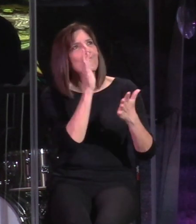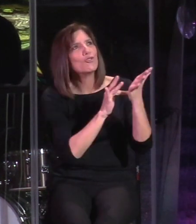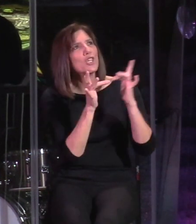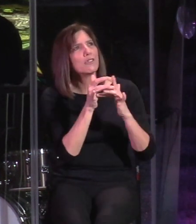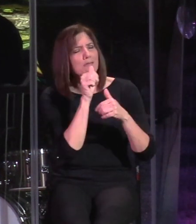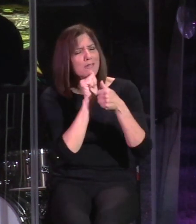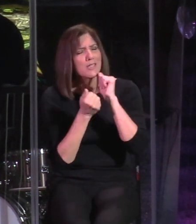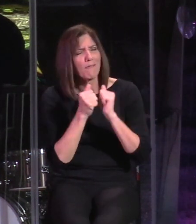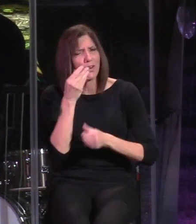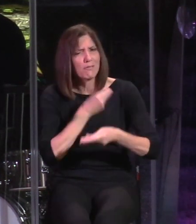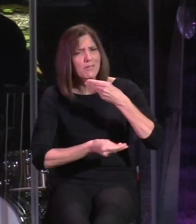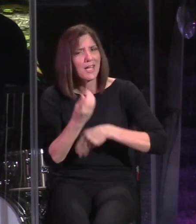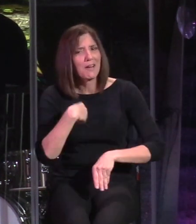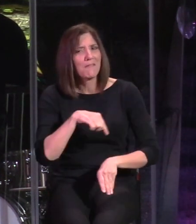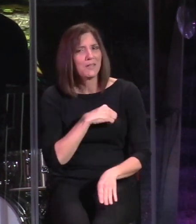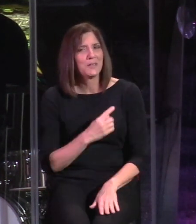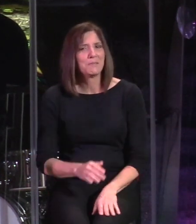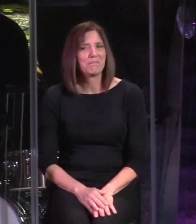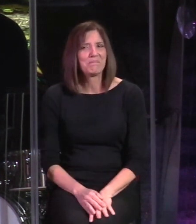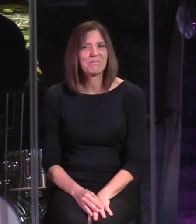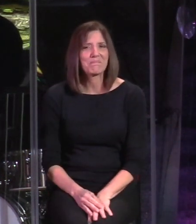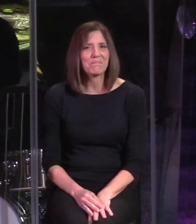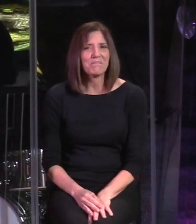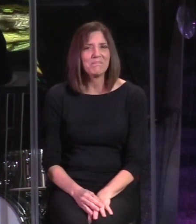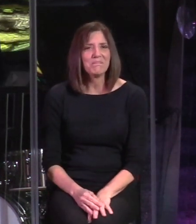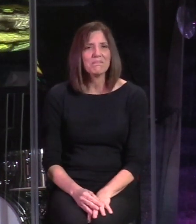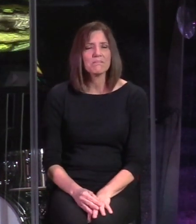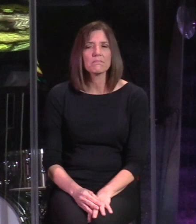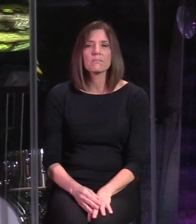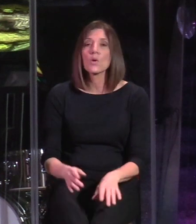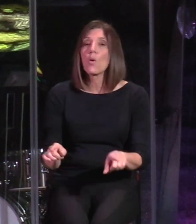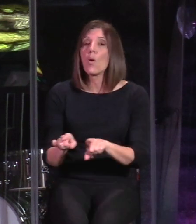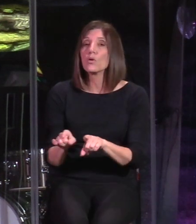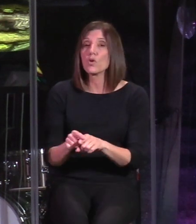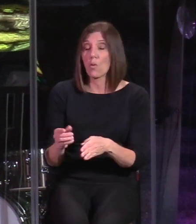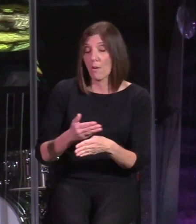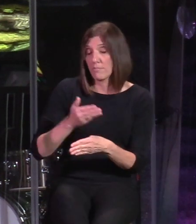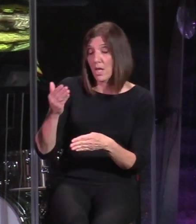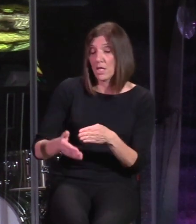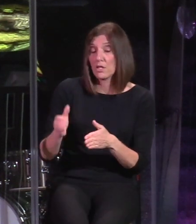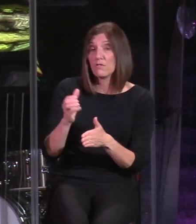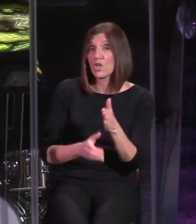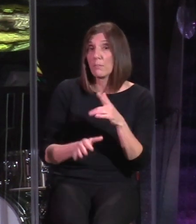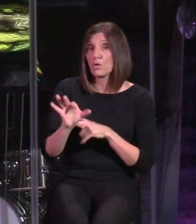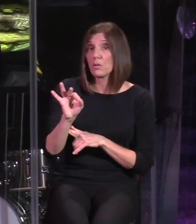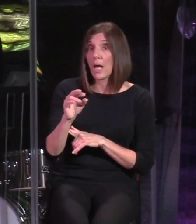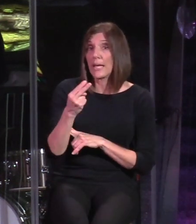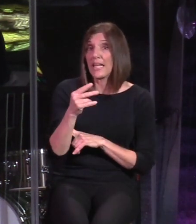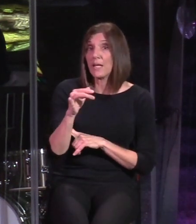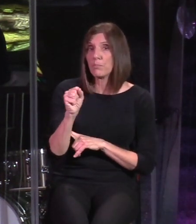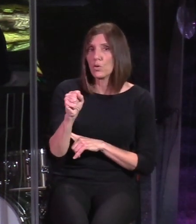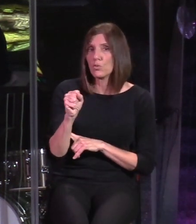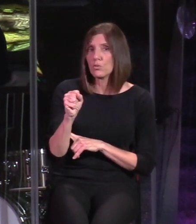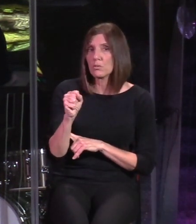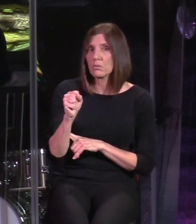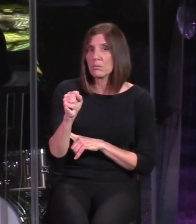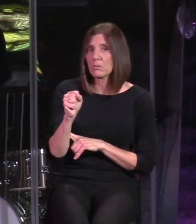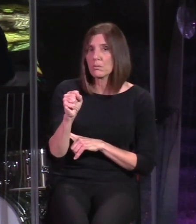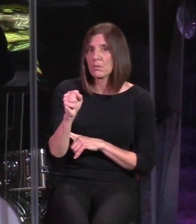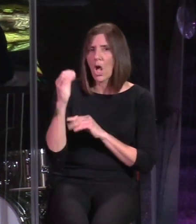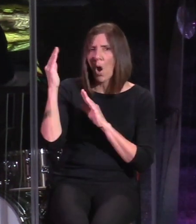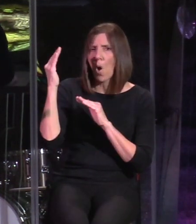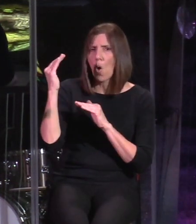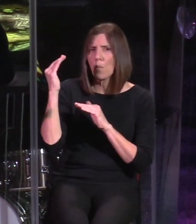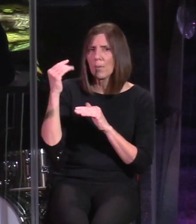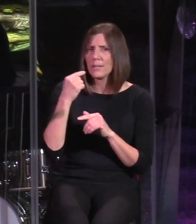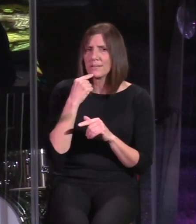suffering in our place. And I want you to notice that at the end of chapter 9 here in Hebrews, it ends on a hopeful note. We're